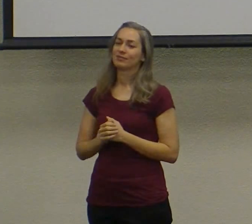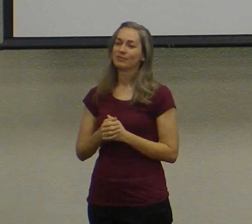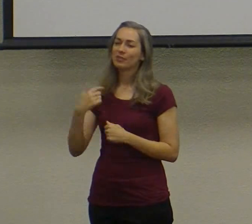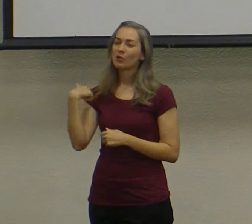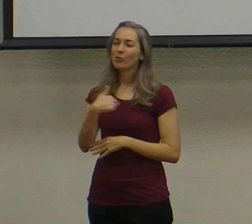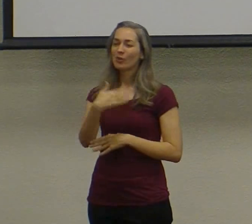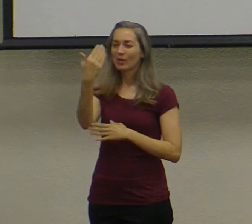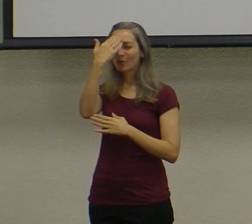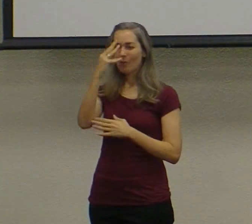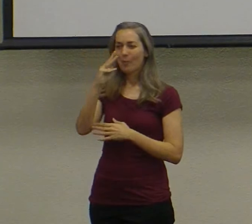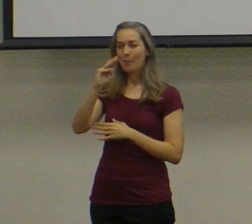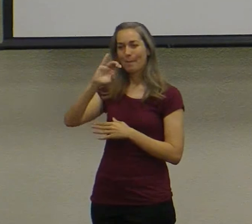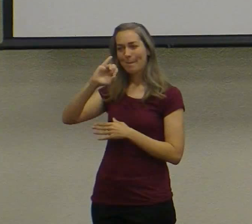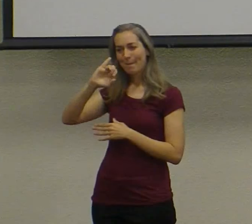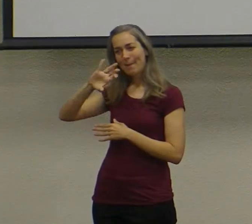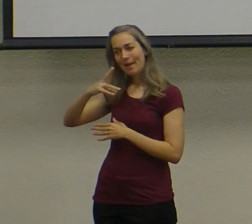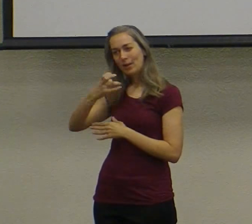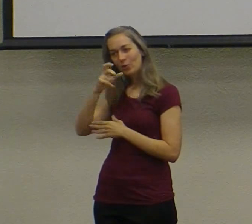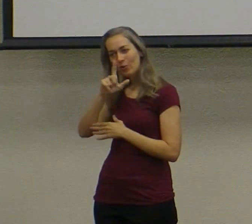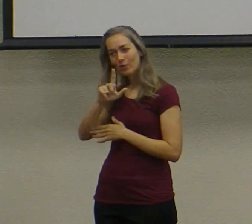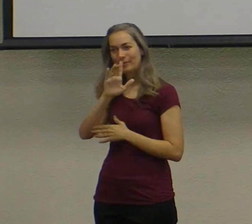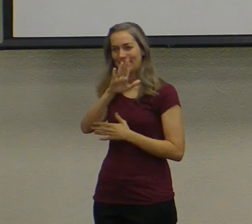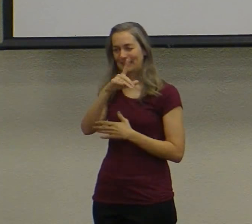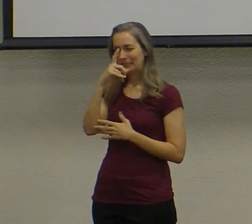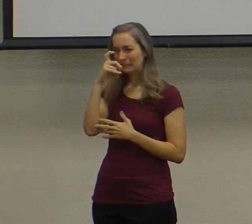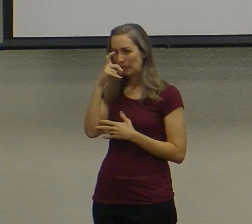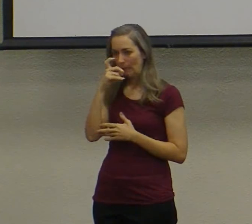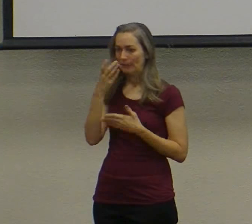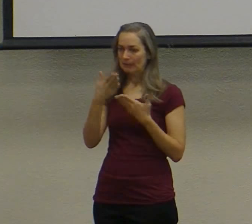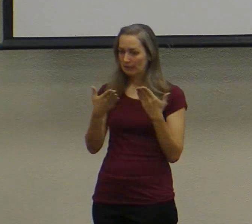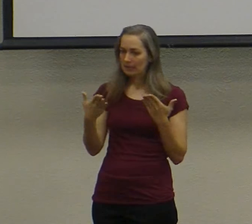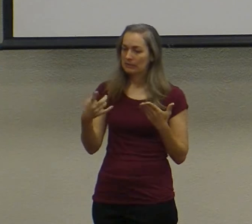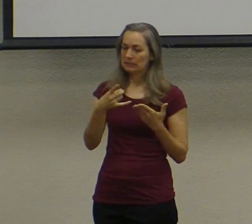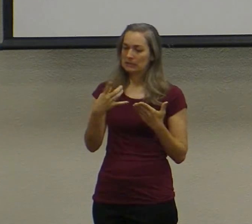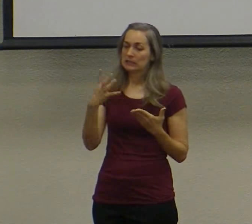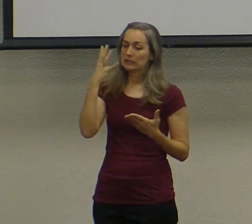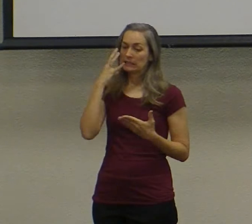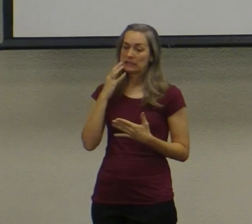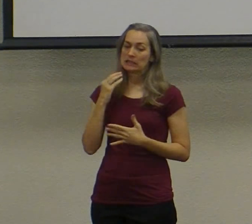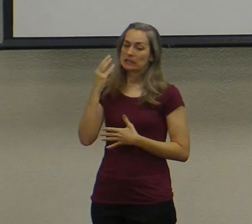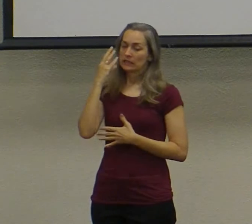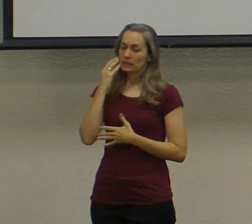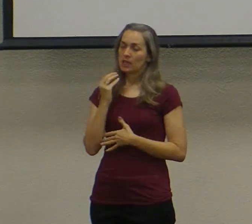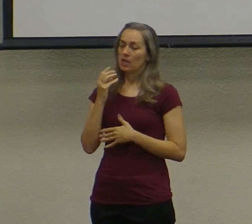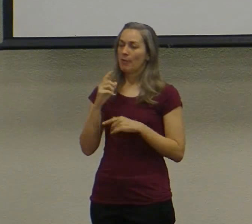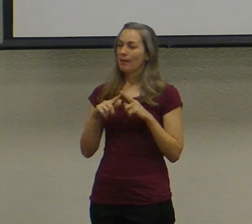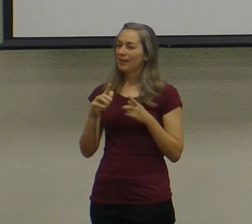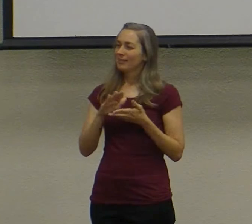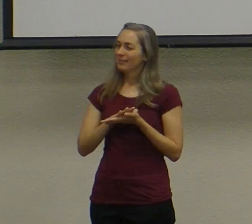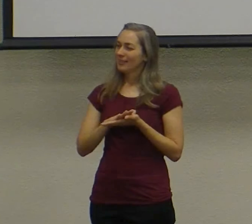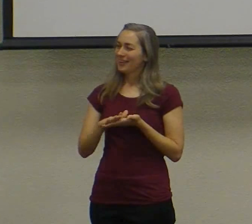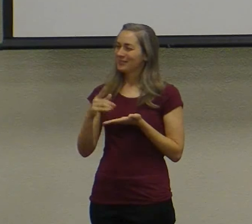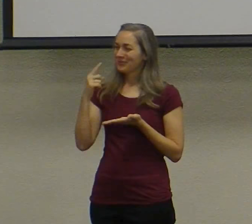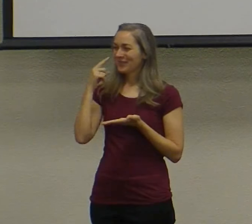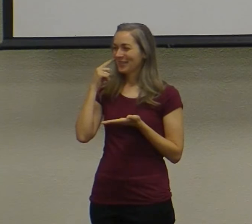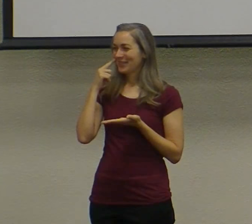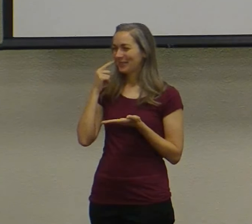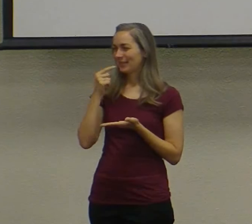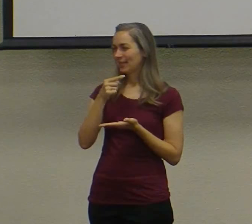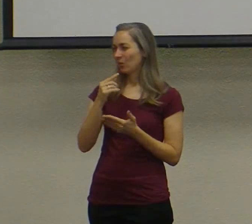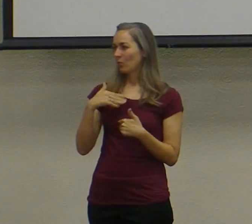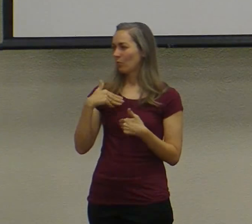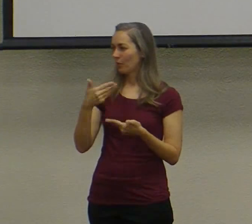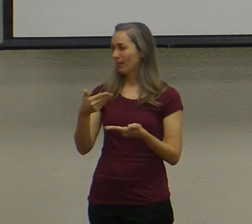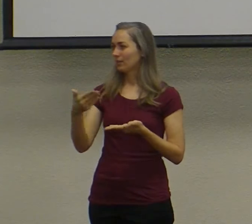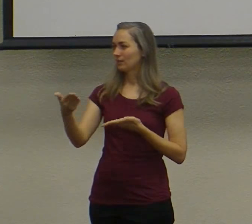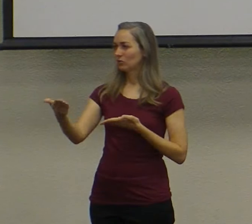know Michael, and we know what kind of summer he's had and the things he's going through. But boy, is it nice to hear the way he was willing